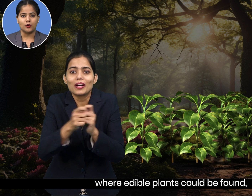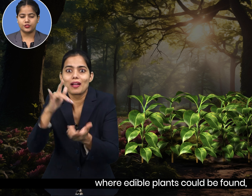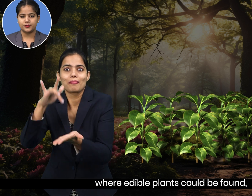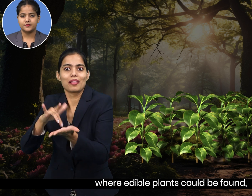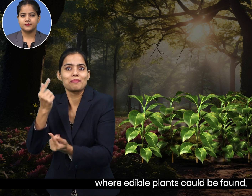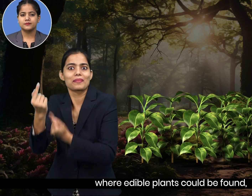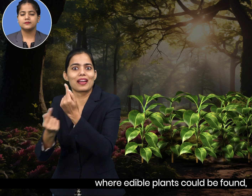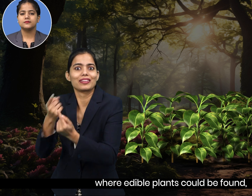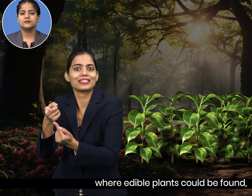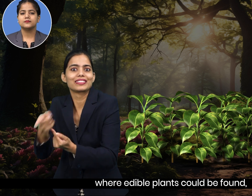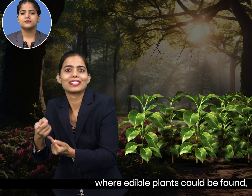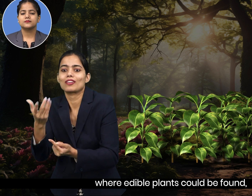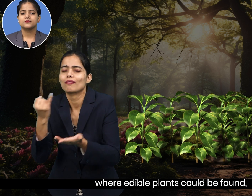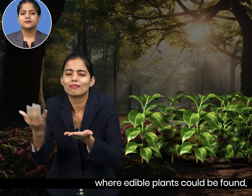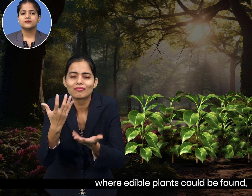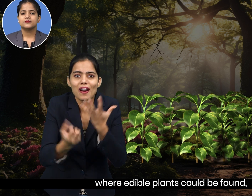be found.